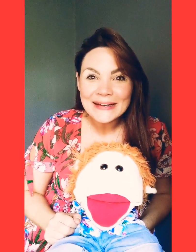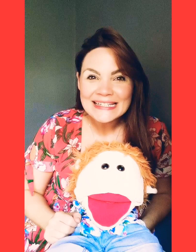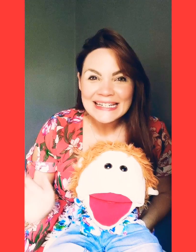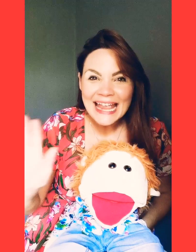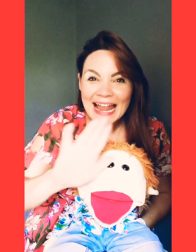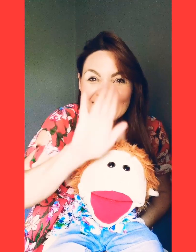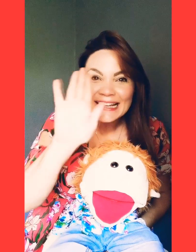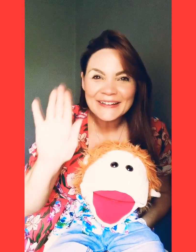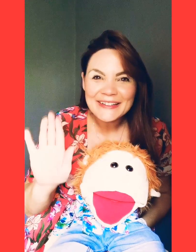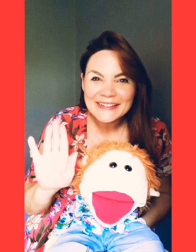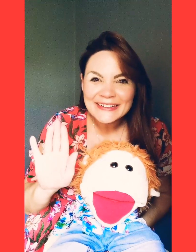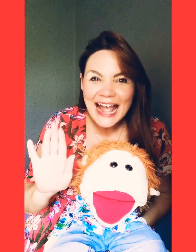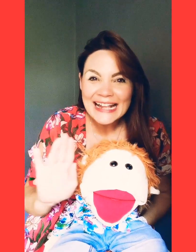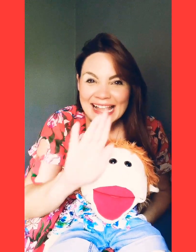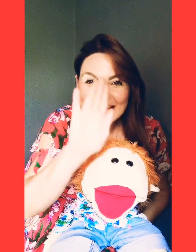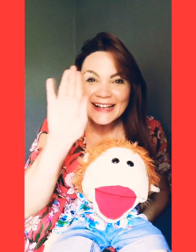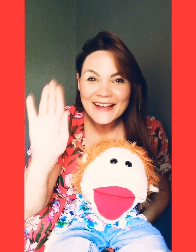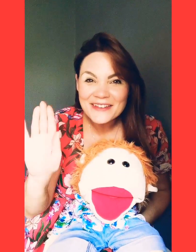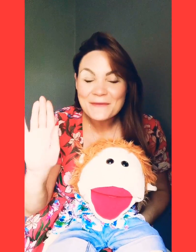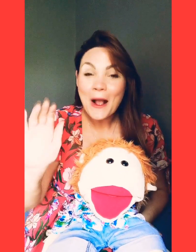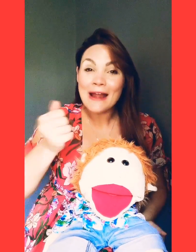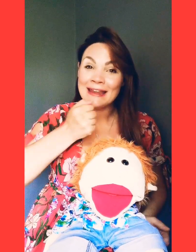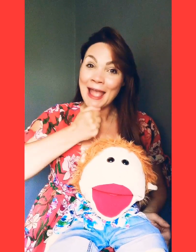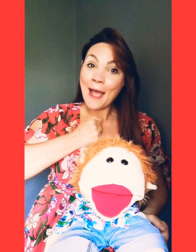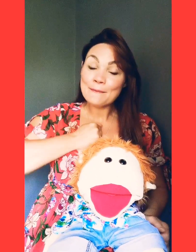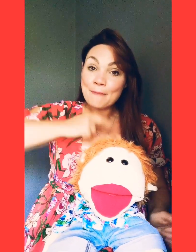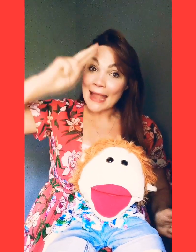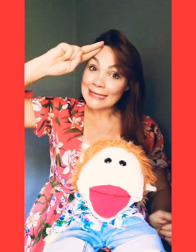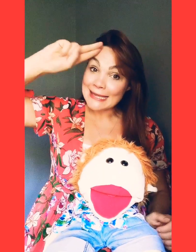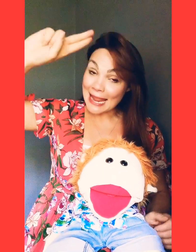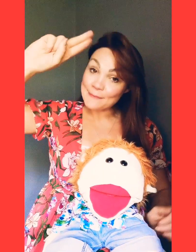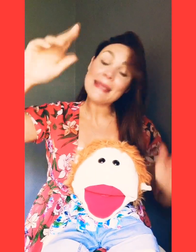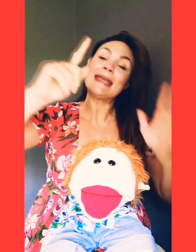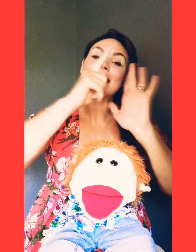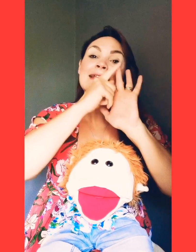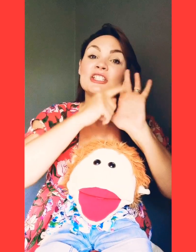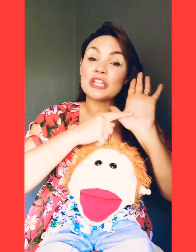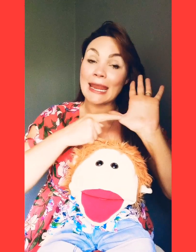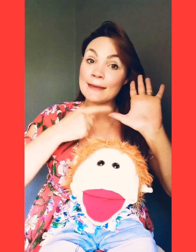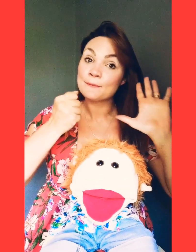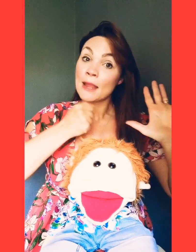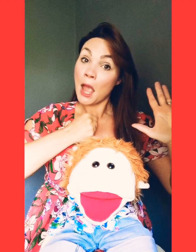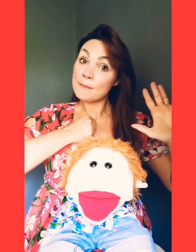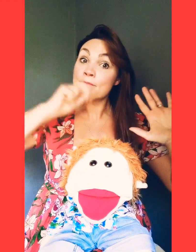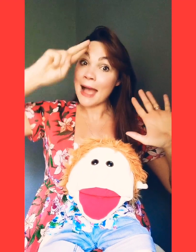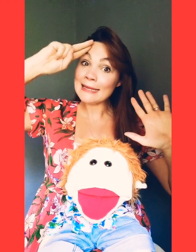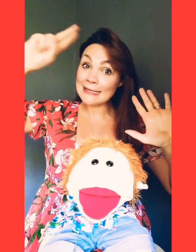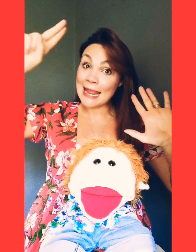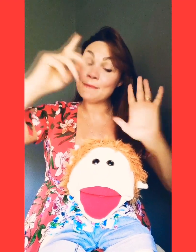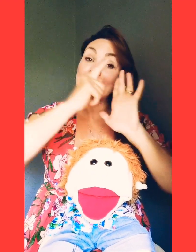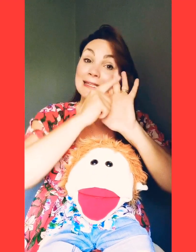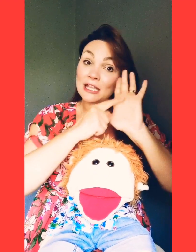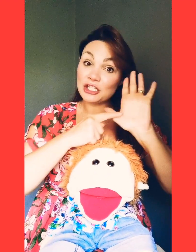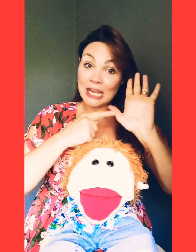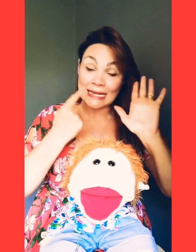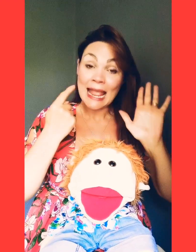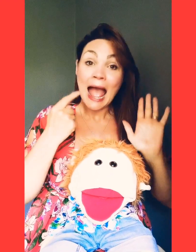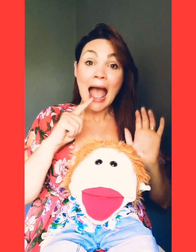everybody. Hello, you guys. Hello, everyone. My name is Jane. My name is Jane.